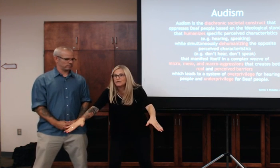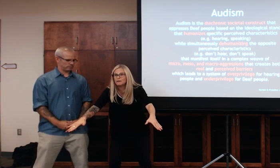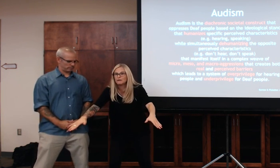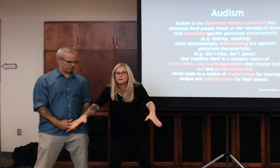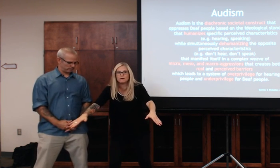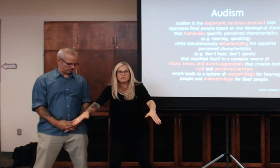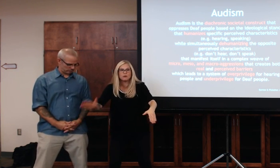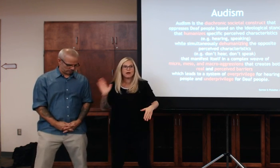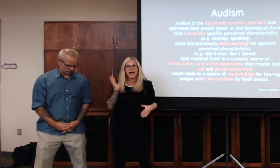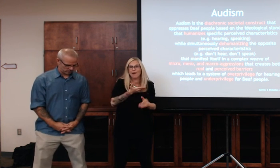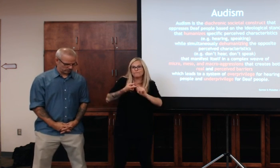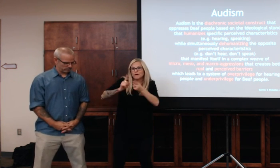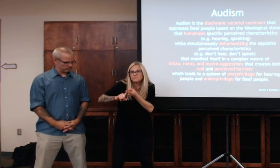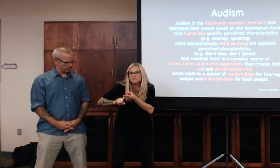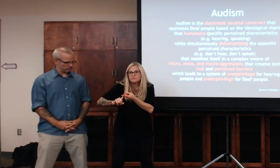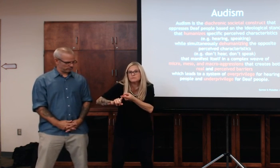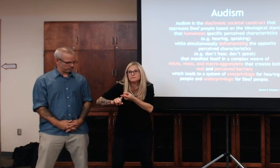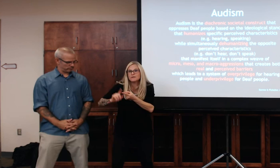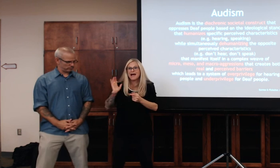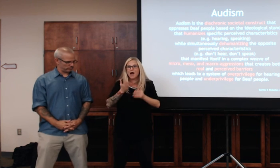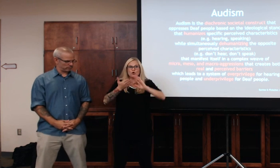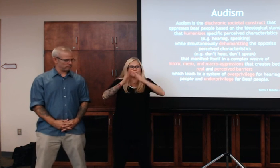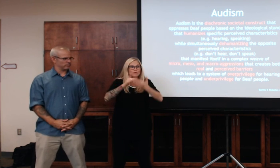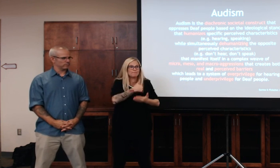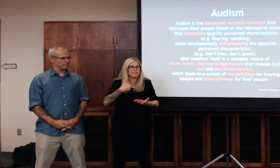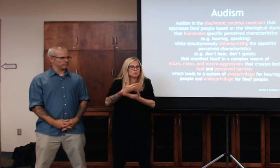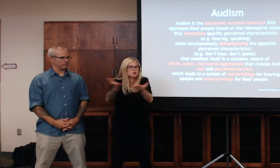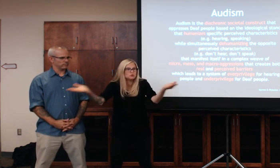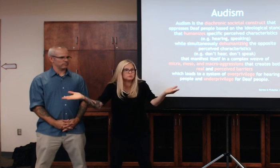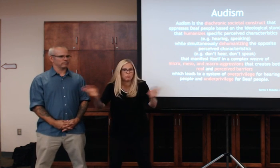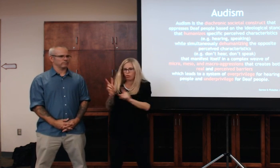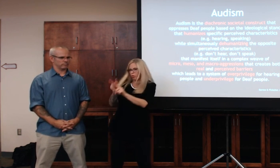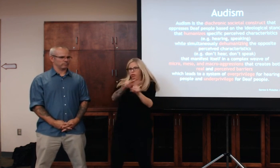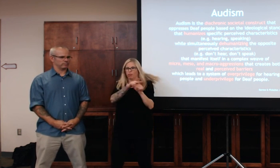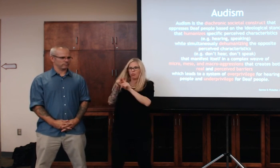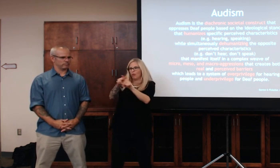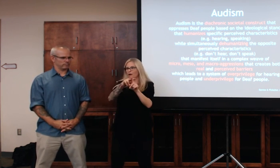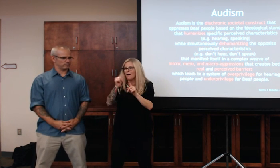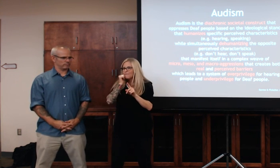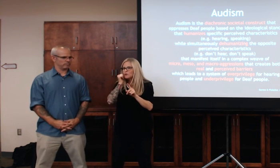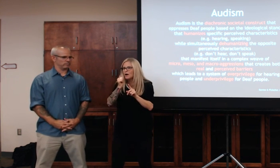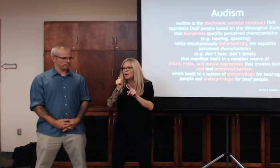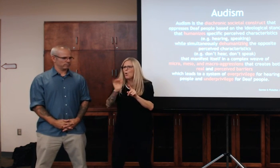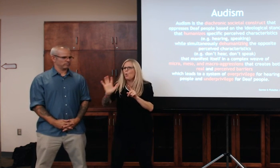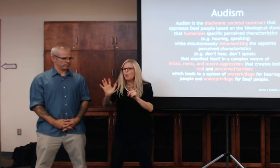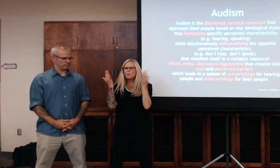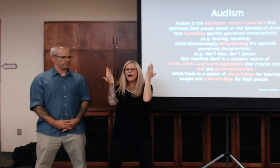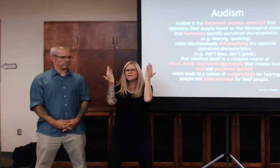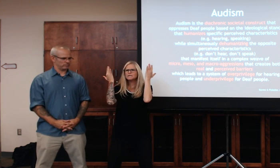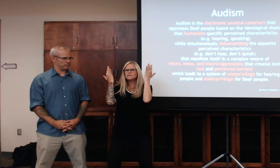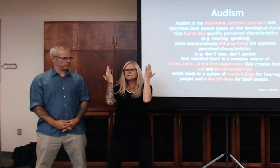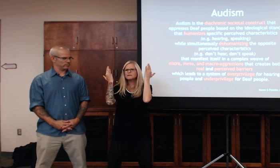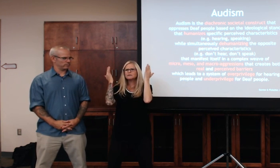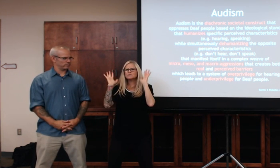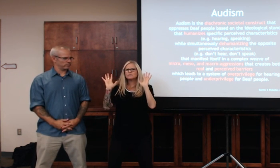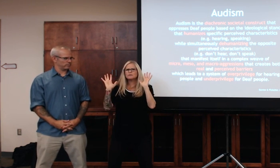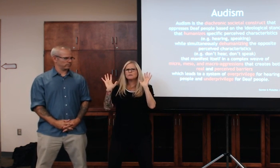children, to any of our friends, to our community members at large, we apply value to them. Okay, now wait. Let's take a step